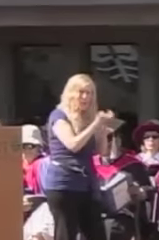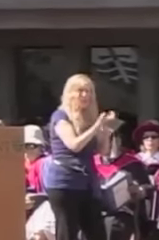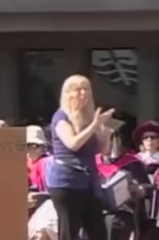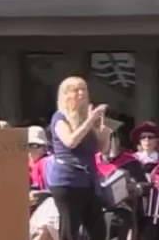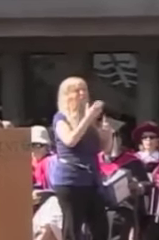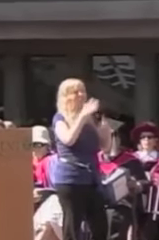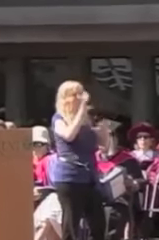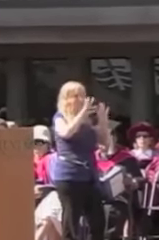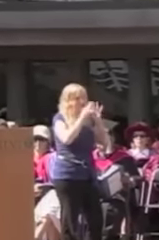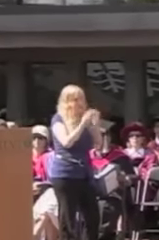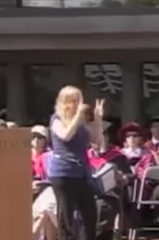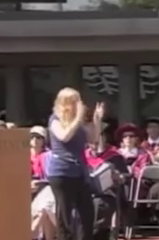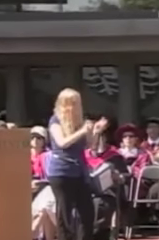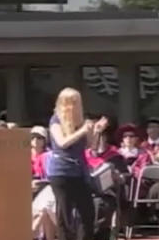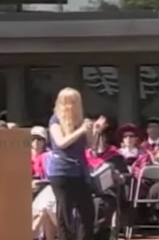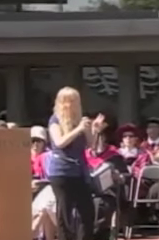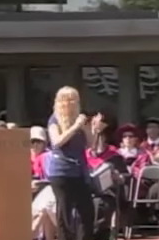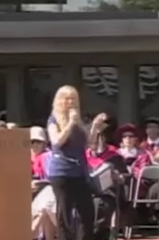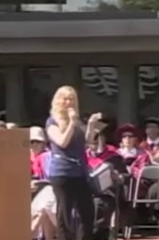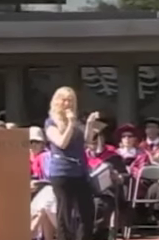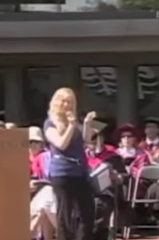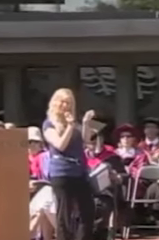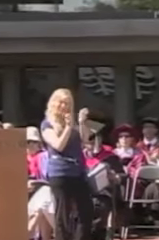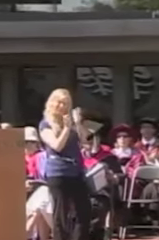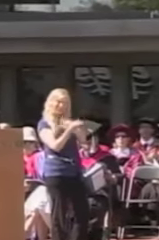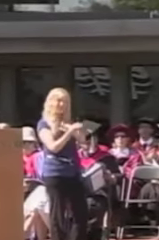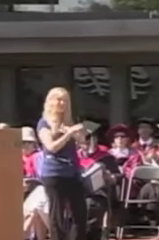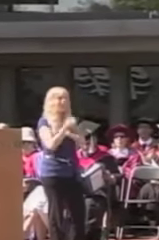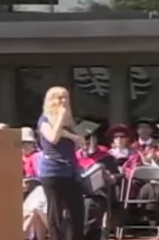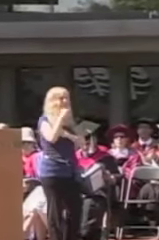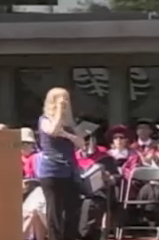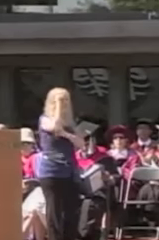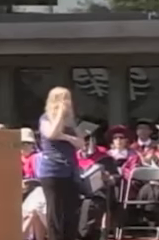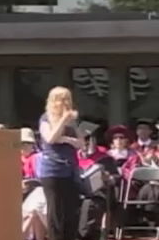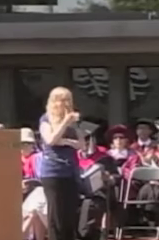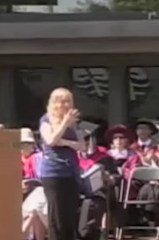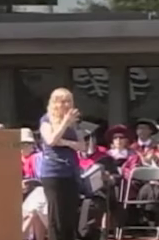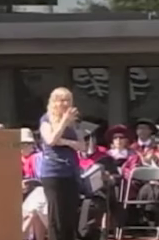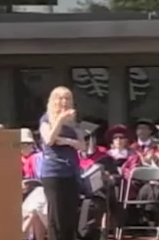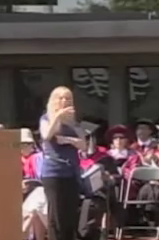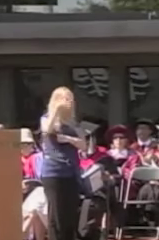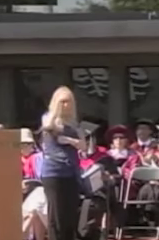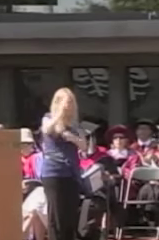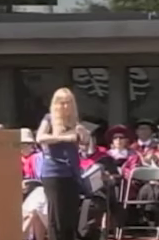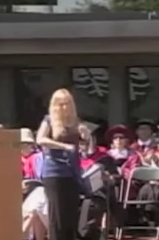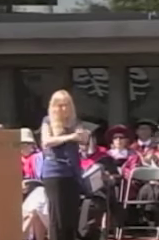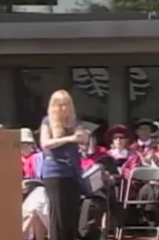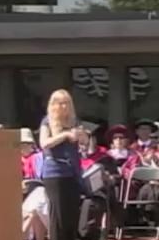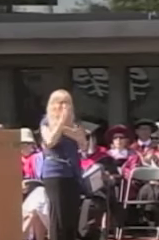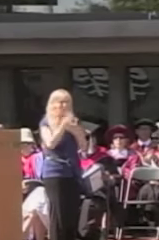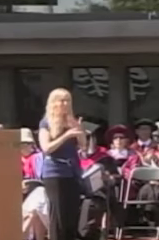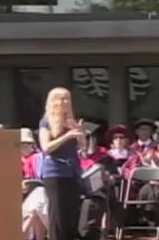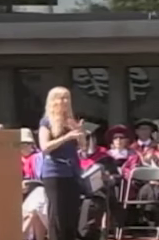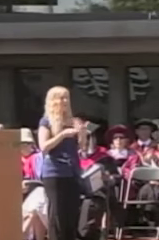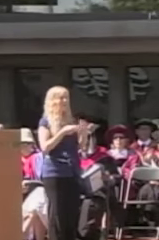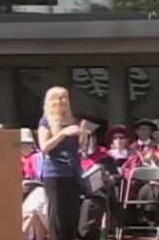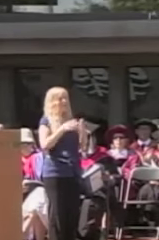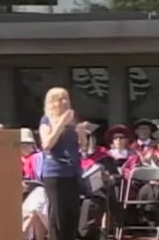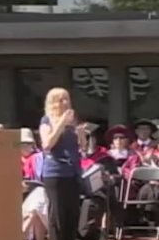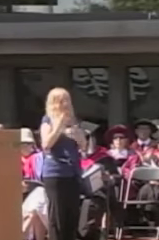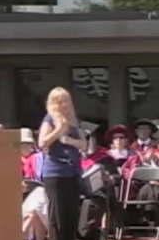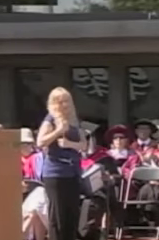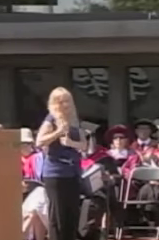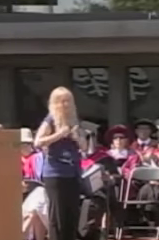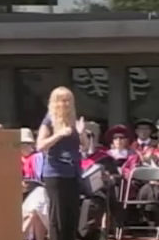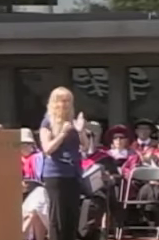issues, demographic change, adolescent motherhood, parent support programs, and community economic development.